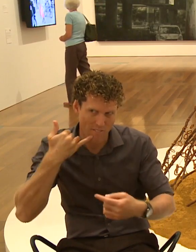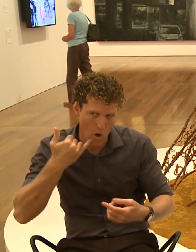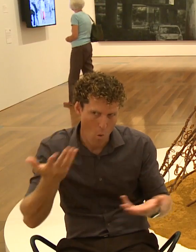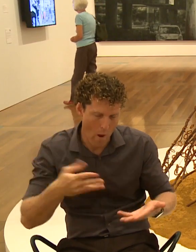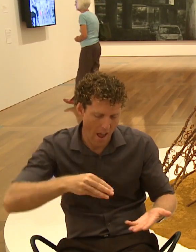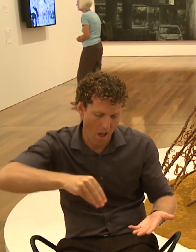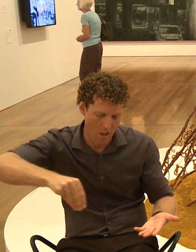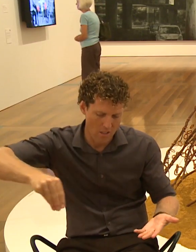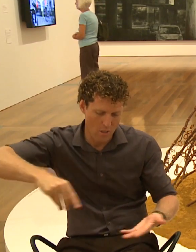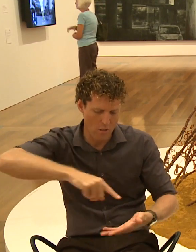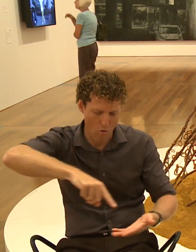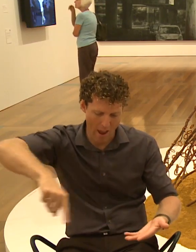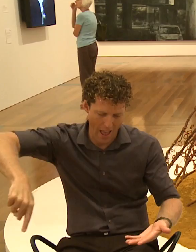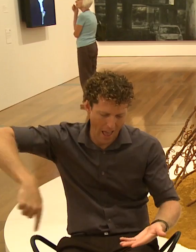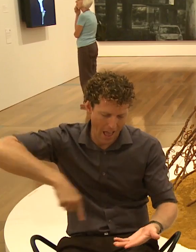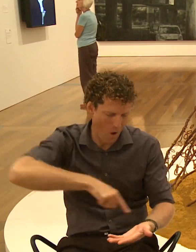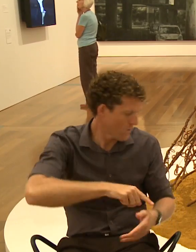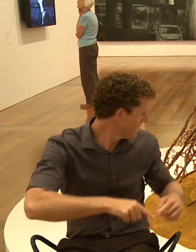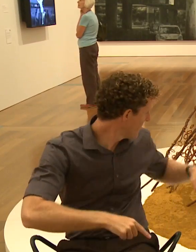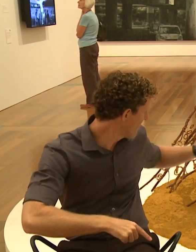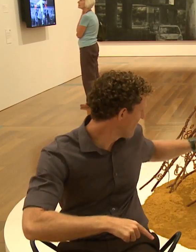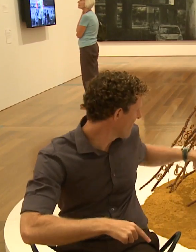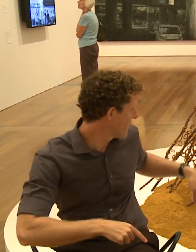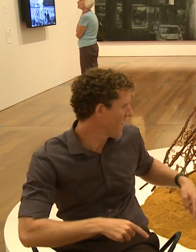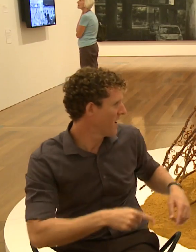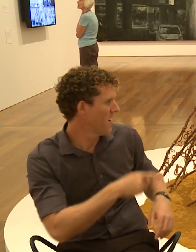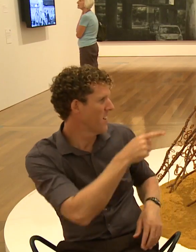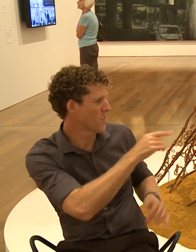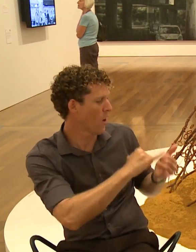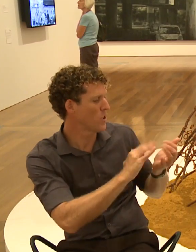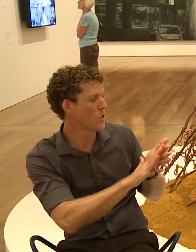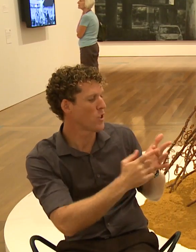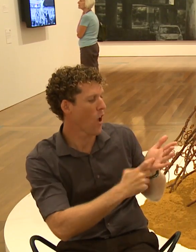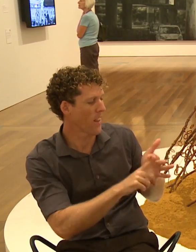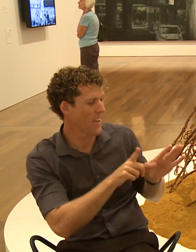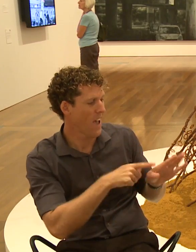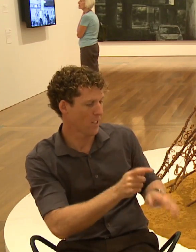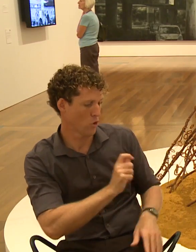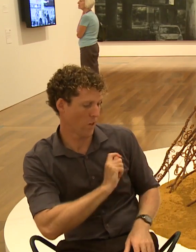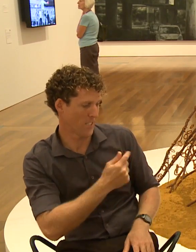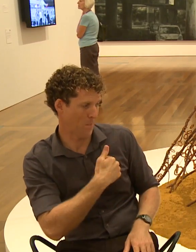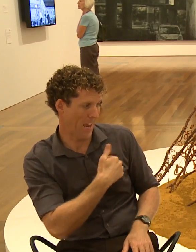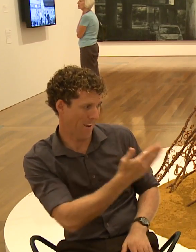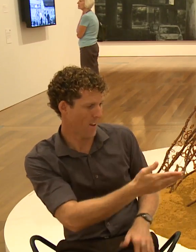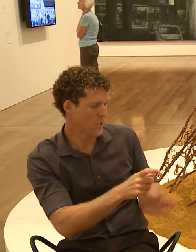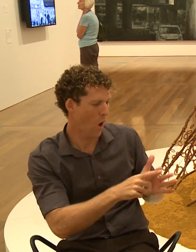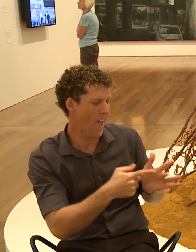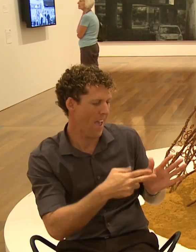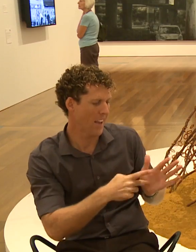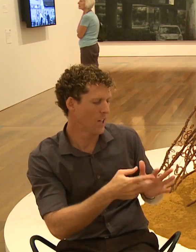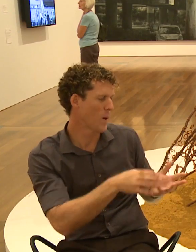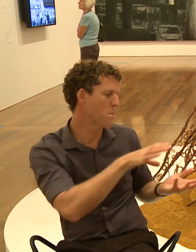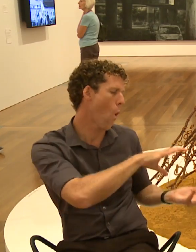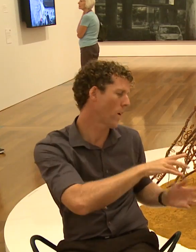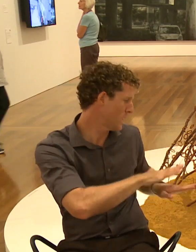So Shirley had to trust me to pour that bucket of yellow ochre and then spread it out like that. But I knew I could trust